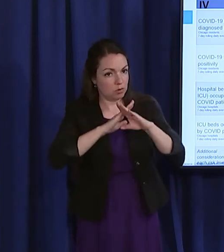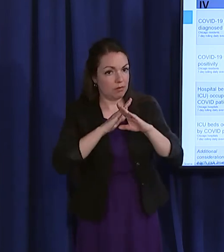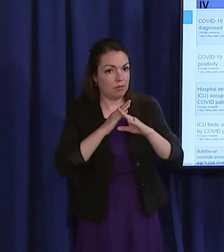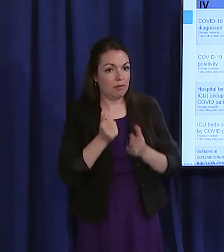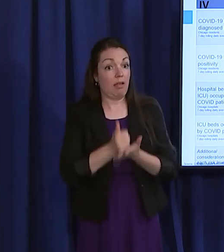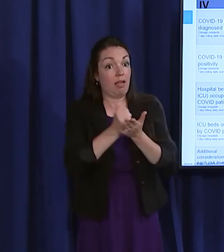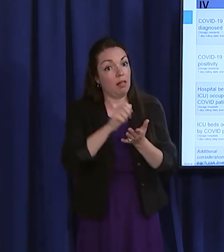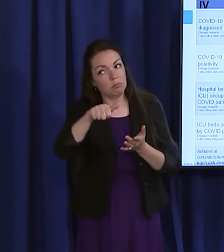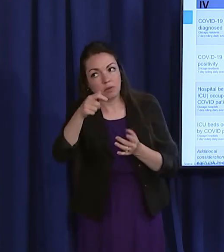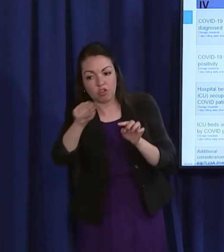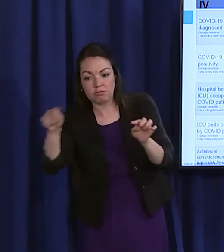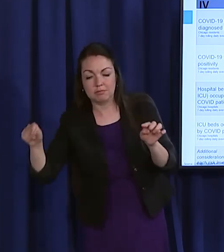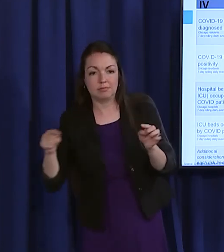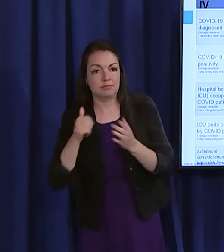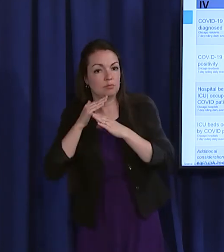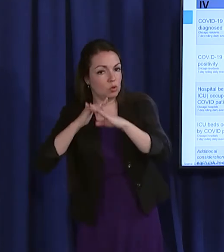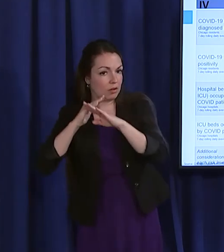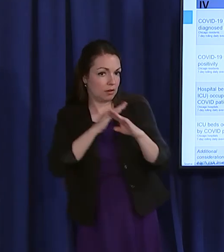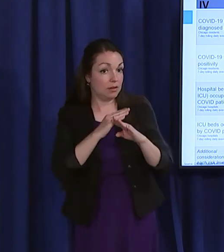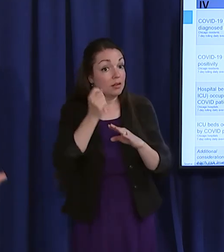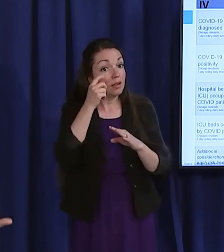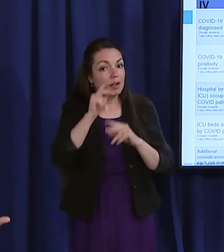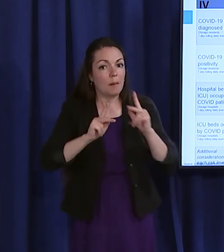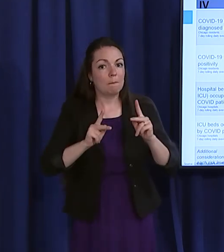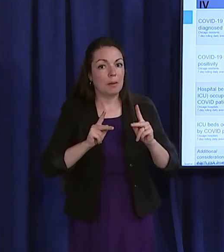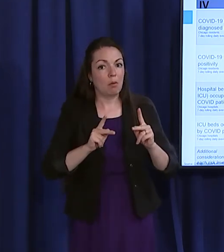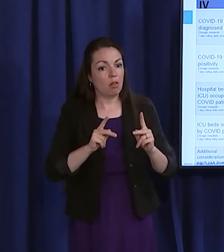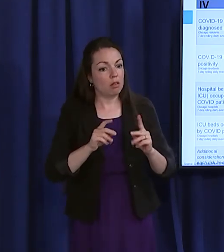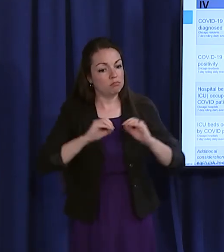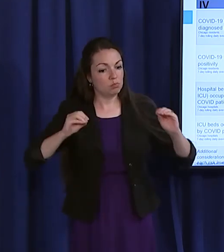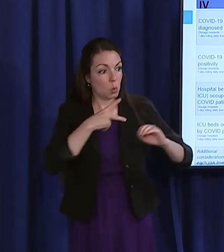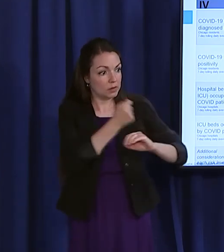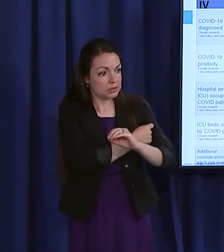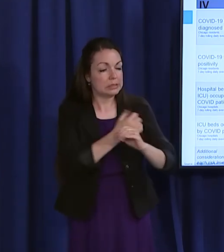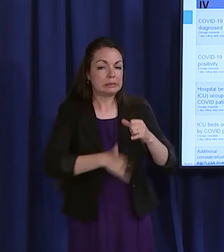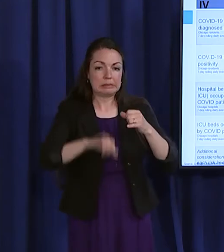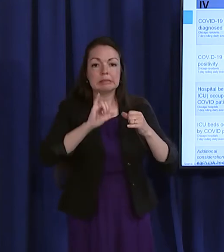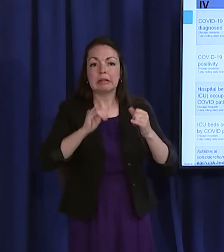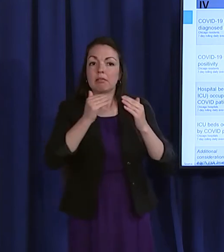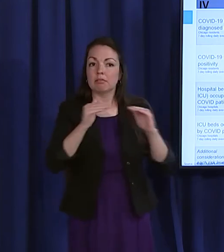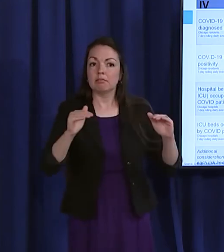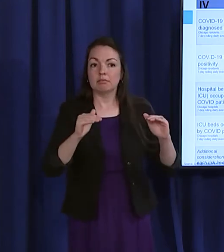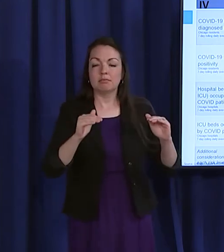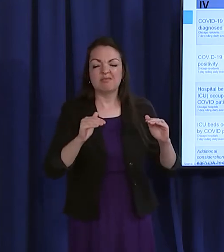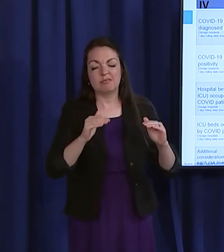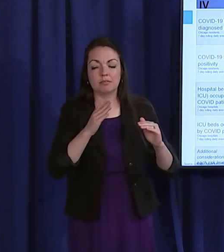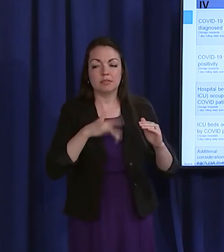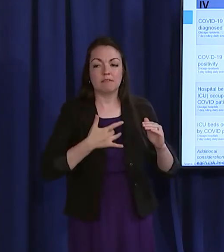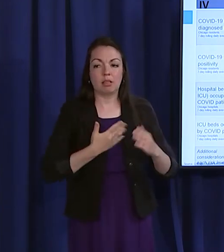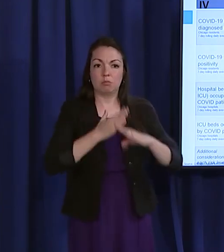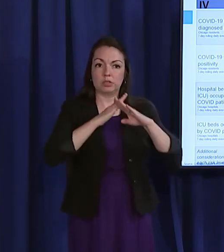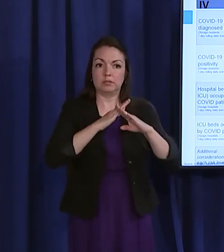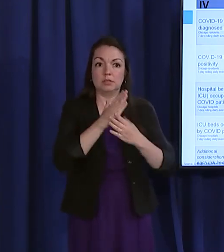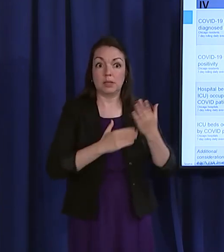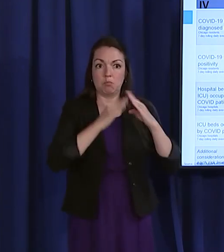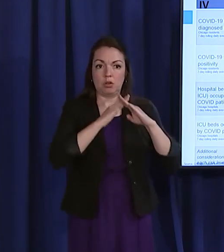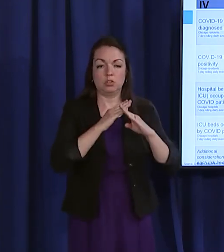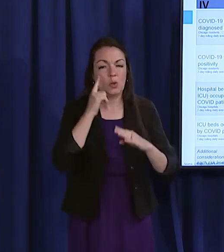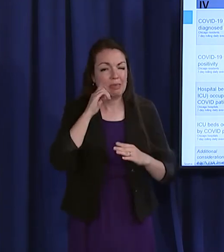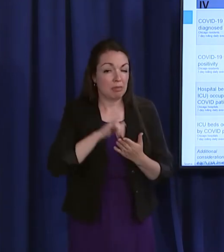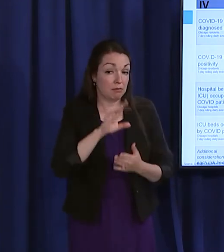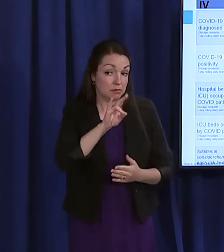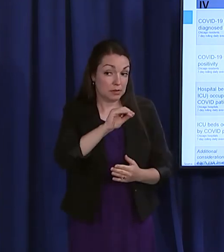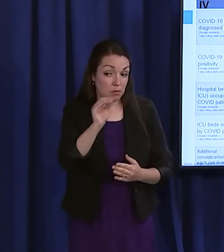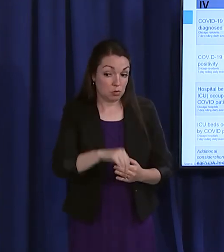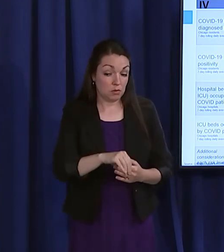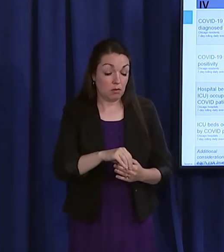of population immunity is that even people who are not vaccinated then would have some level of protection. So I think the 70% goal of adults